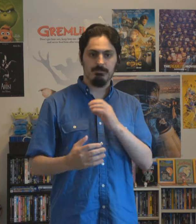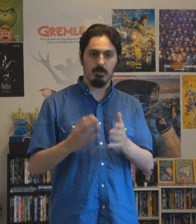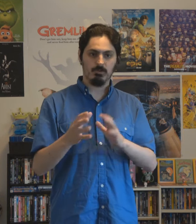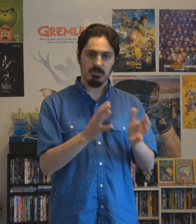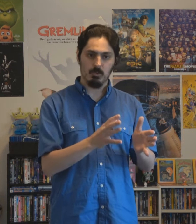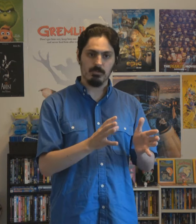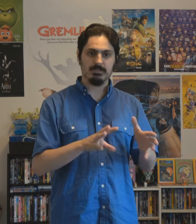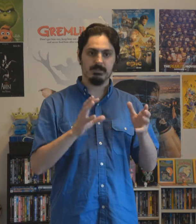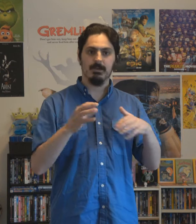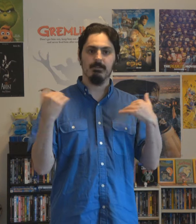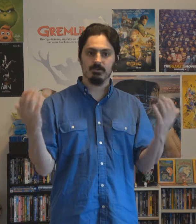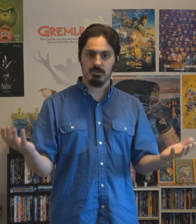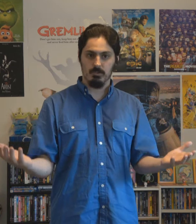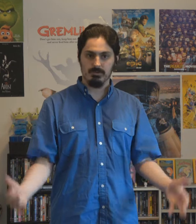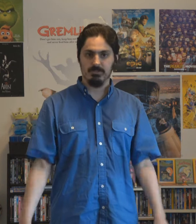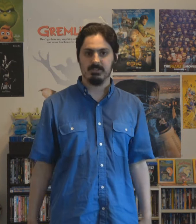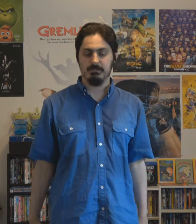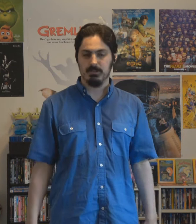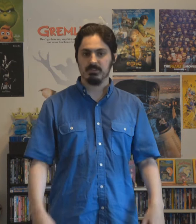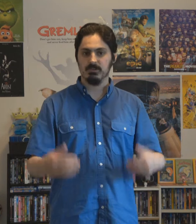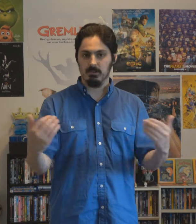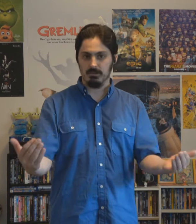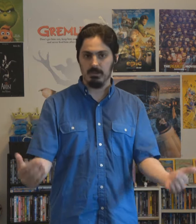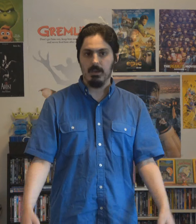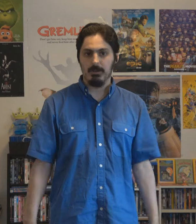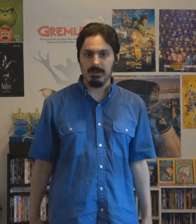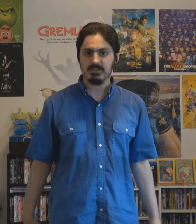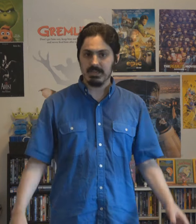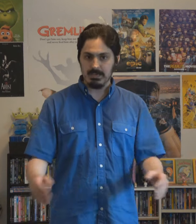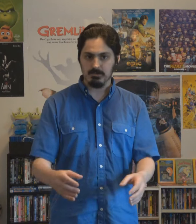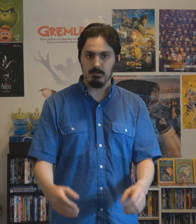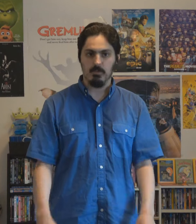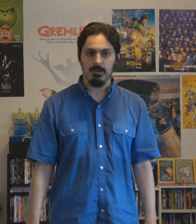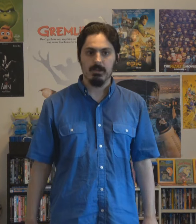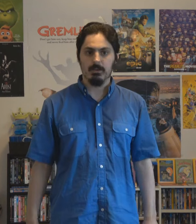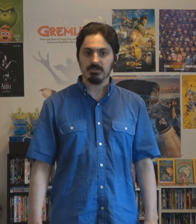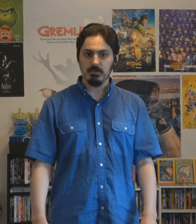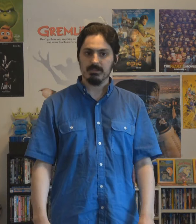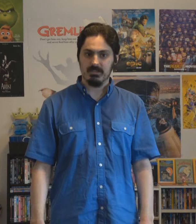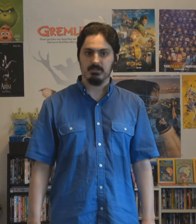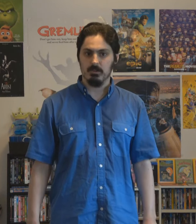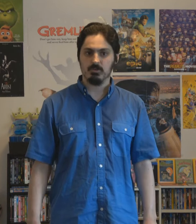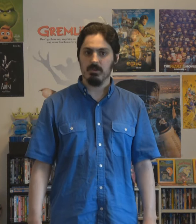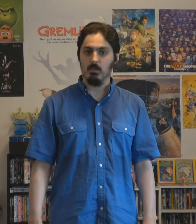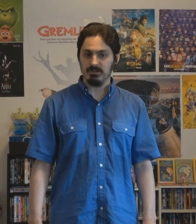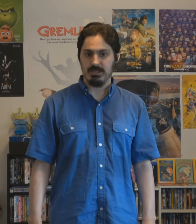film also incorporates the time variance authority from the Disney Plus series Loki, but it manages to handle them in a way that will still make sense to those who have not watched that